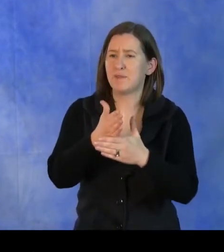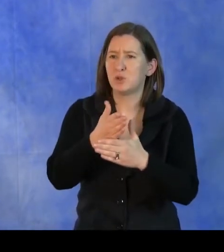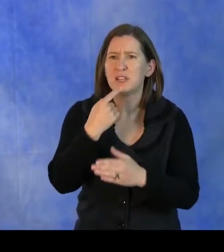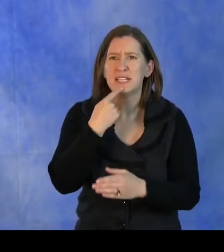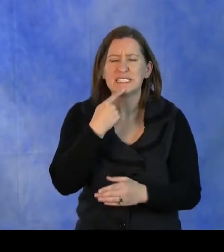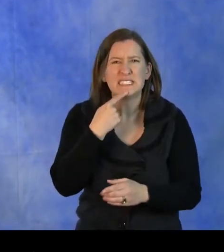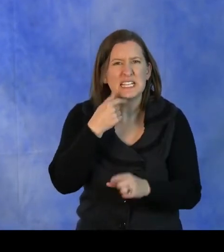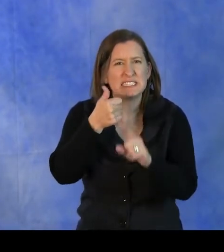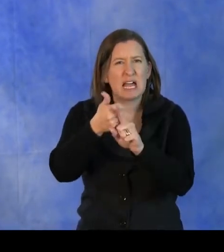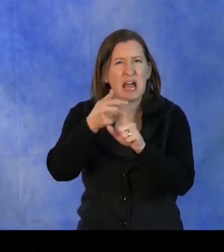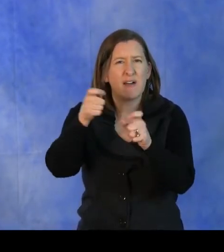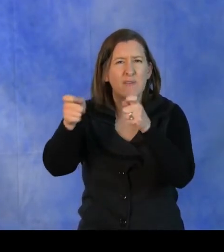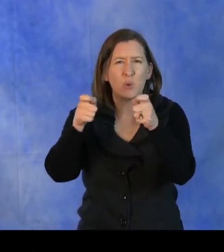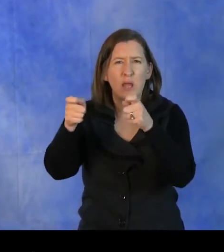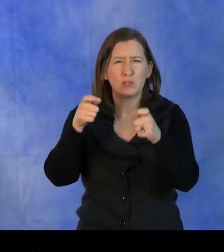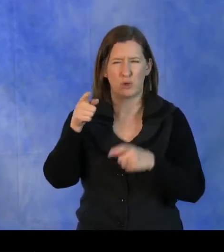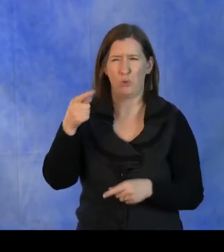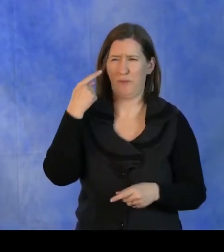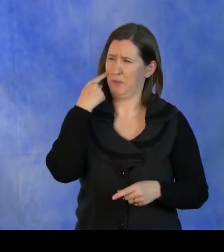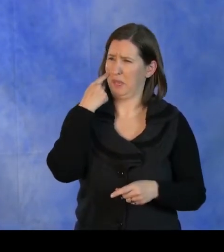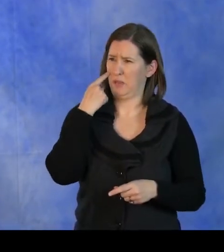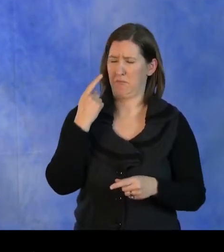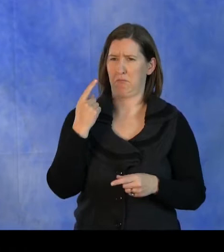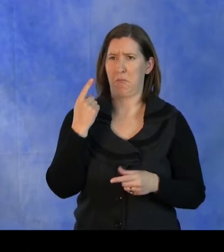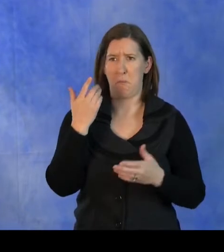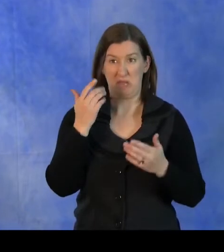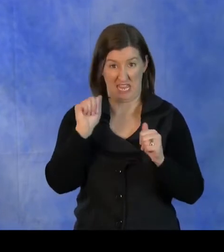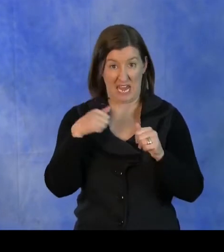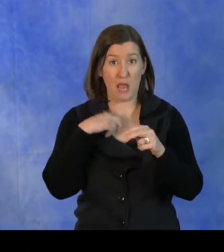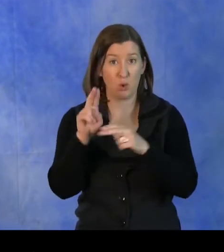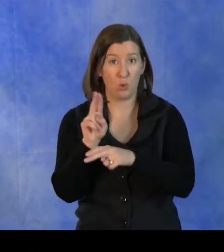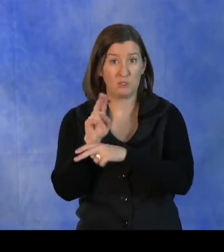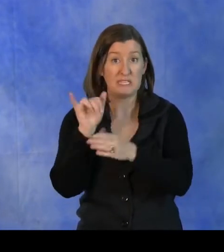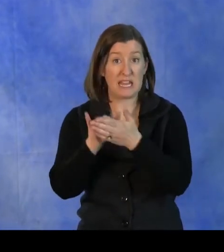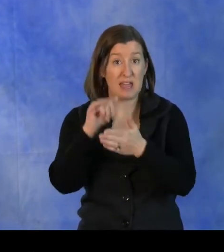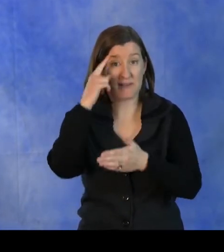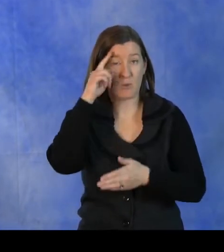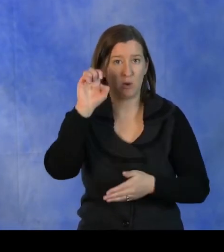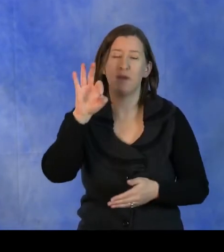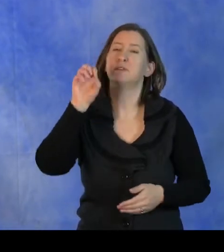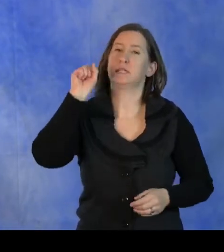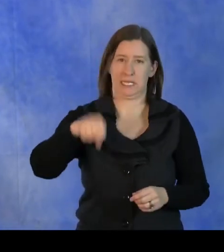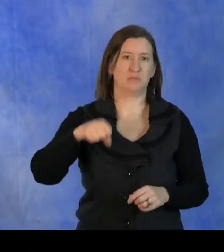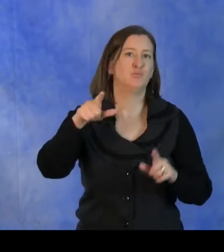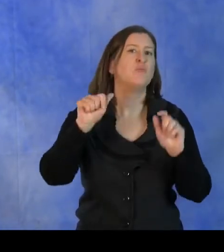maybe you'll see the information and you need to have